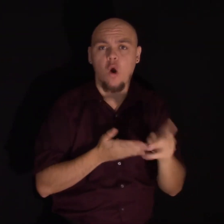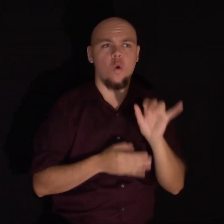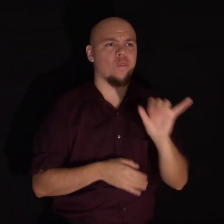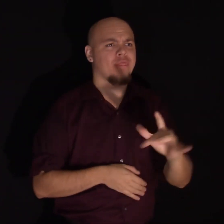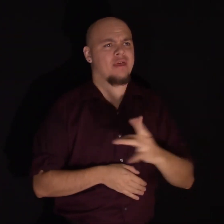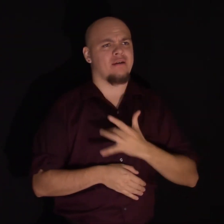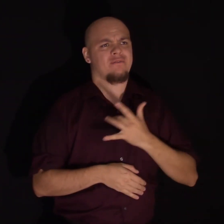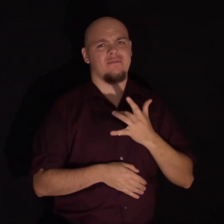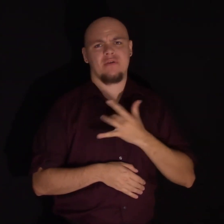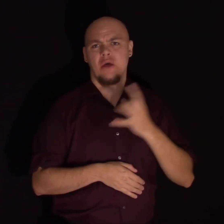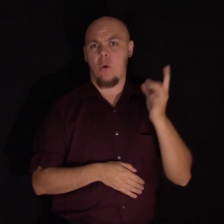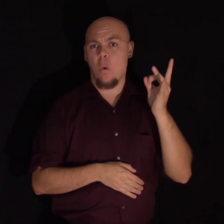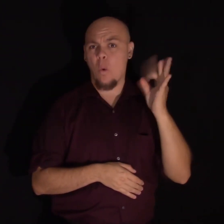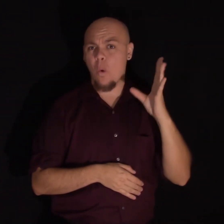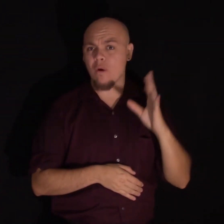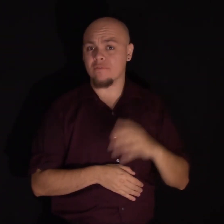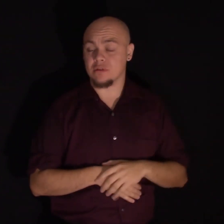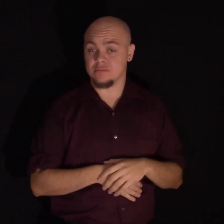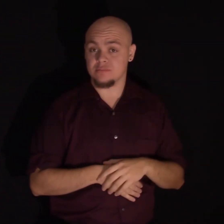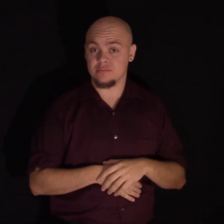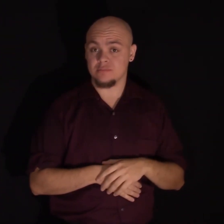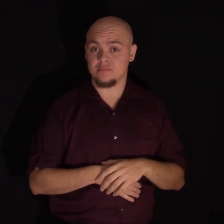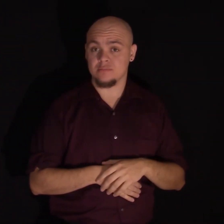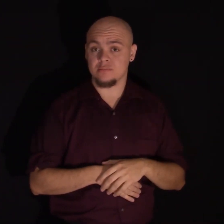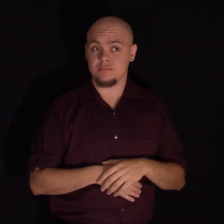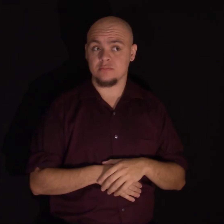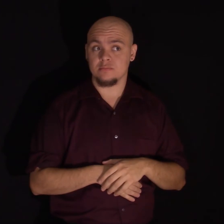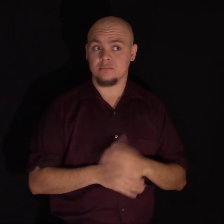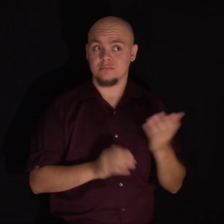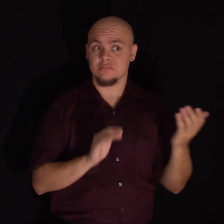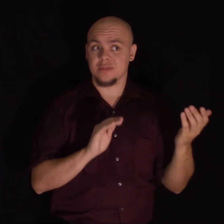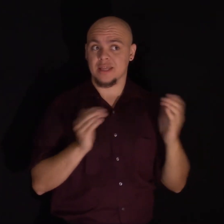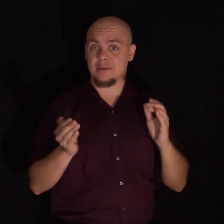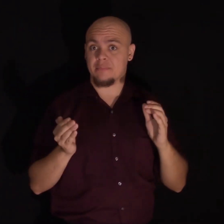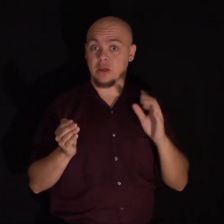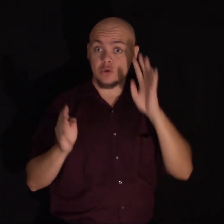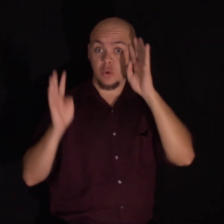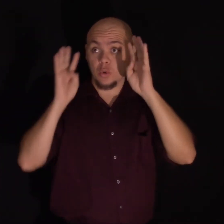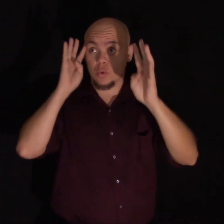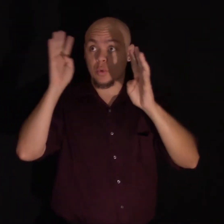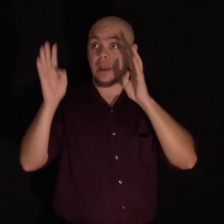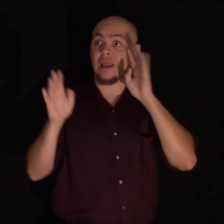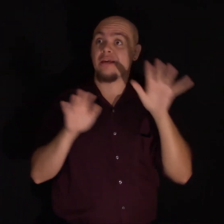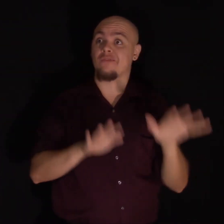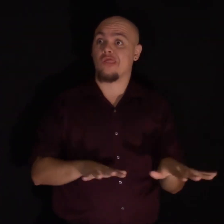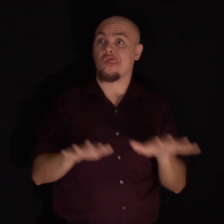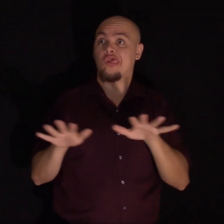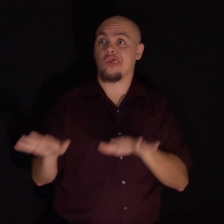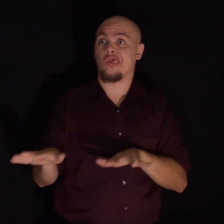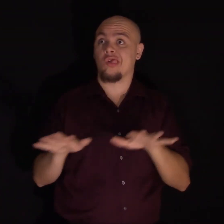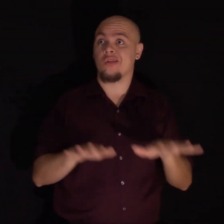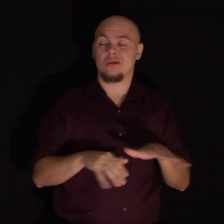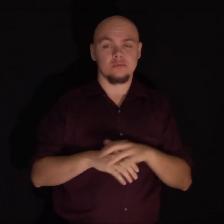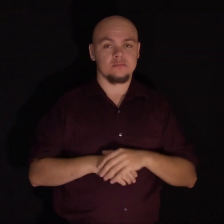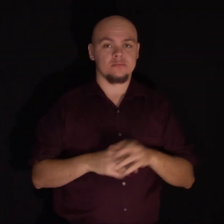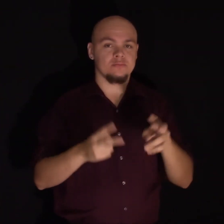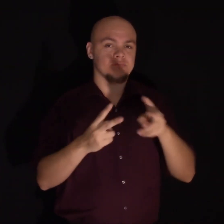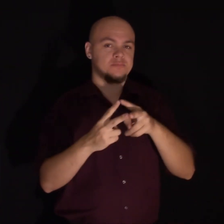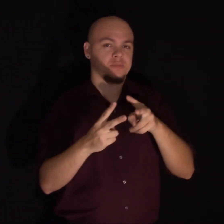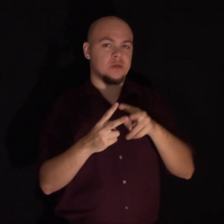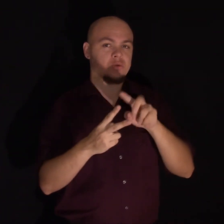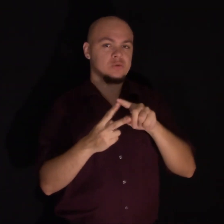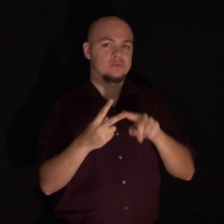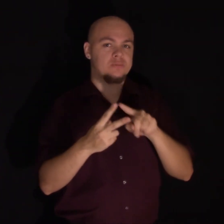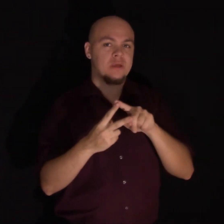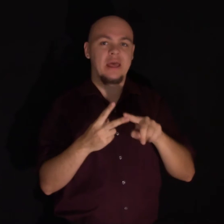like? Would it be that different than your current state of creative passivity? For me, those two states were the same. The